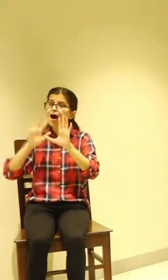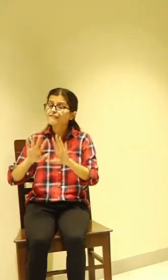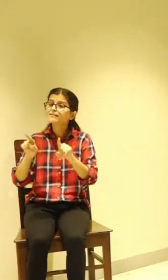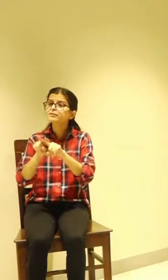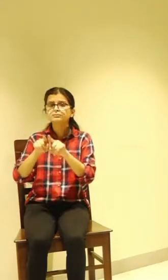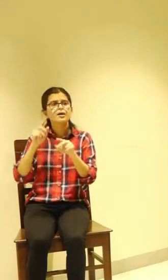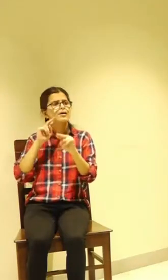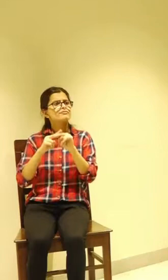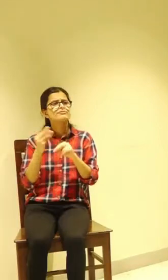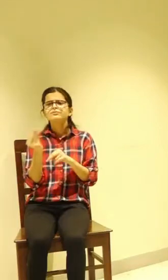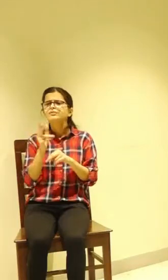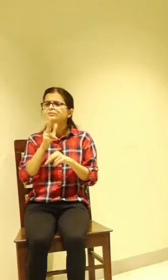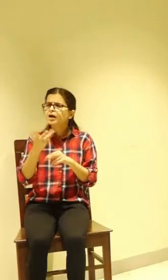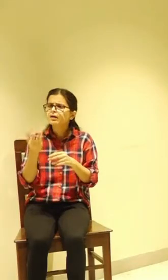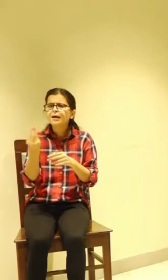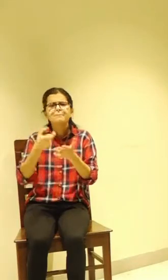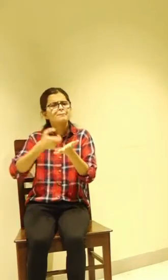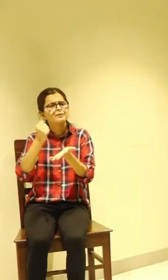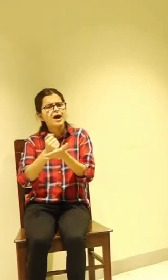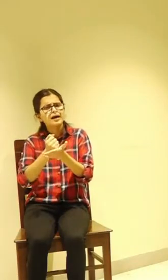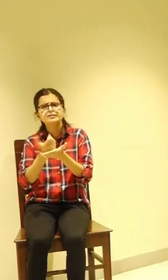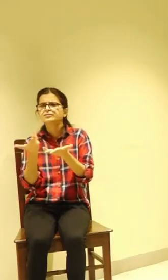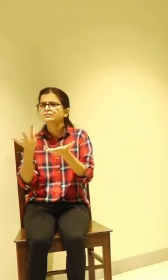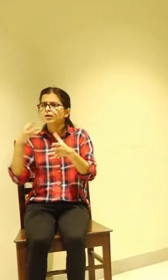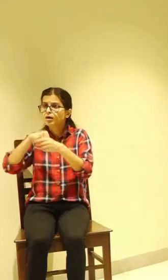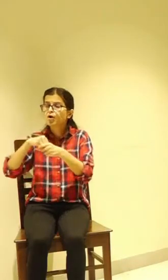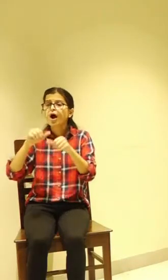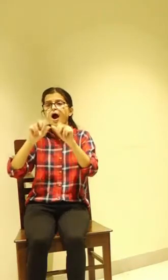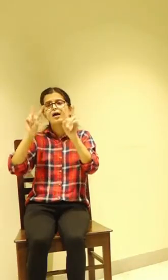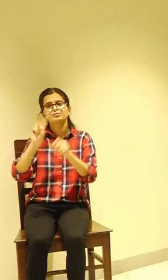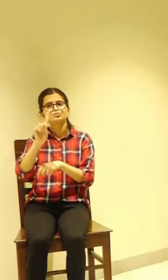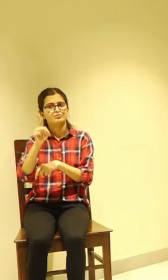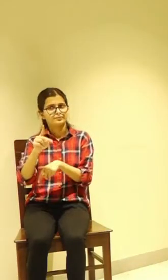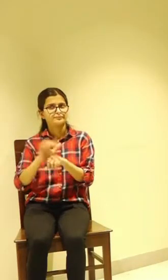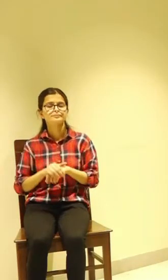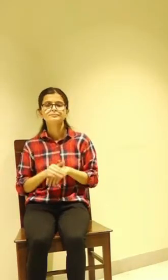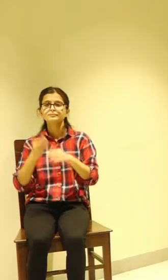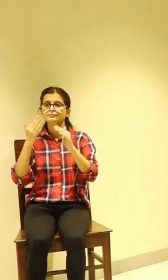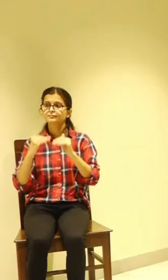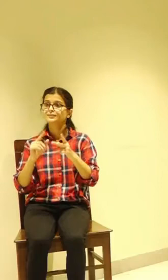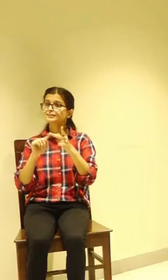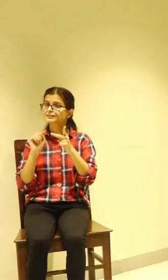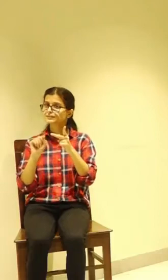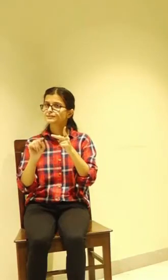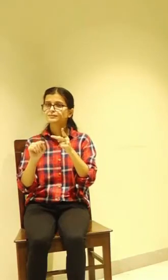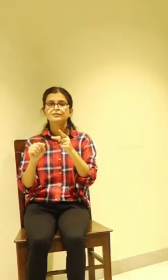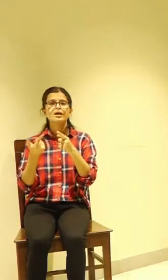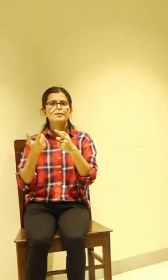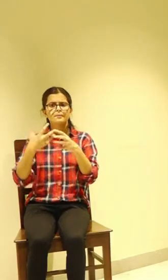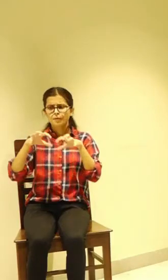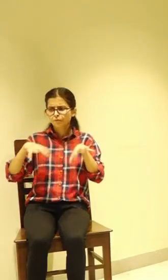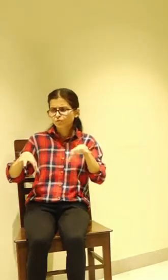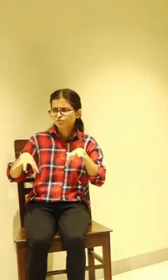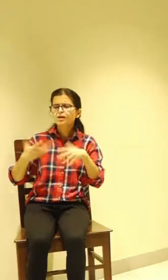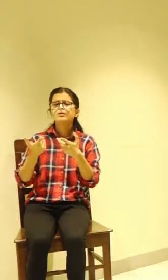say with certainty that certain rights are or are not part of 21. Secondly, proportionality is extremely essential